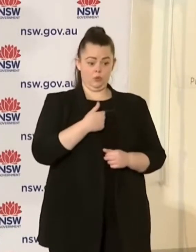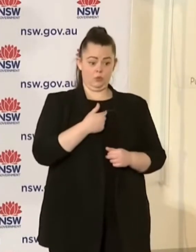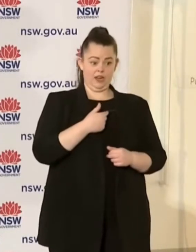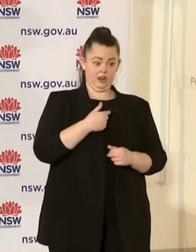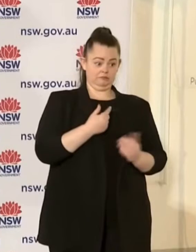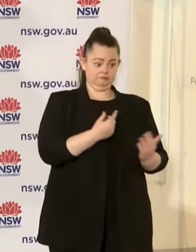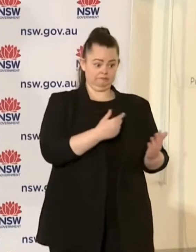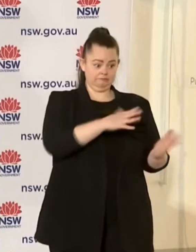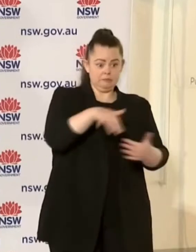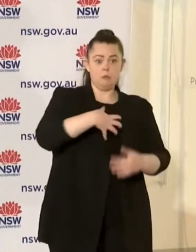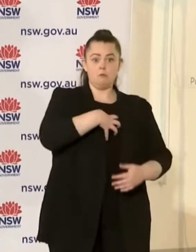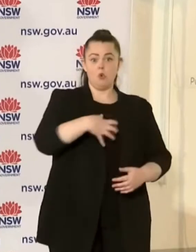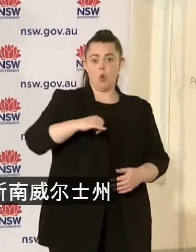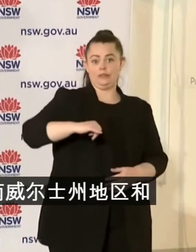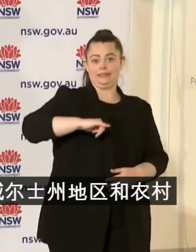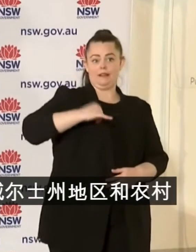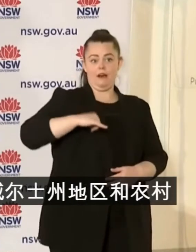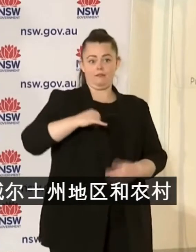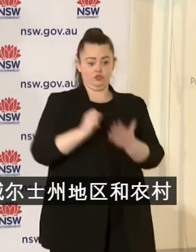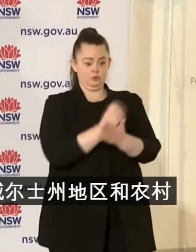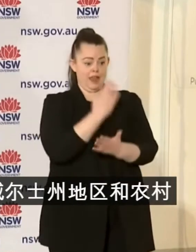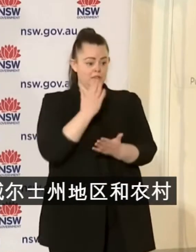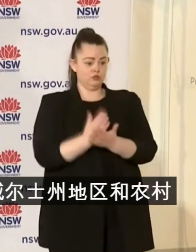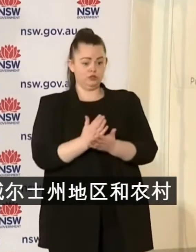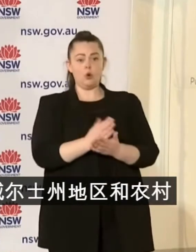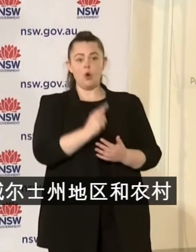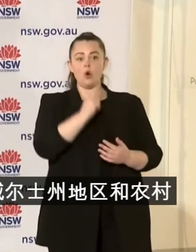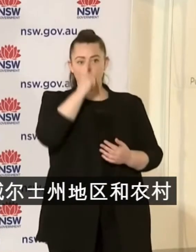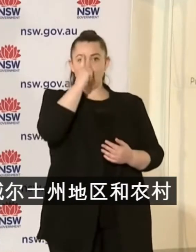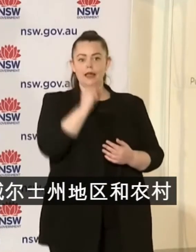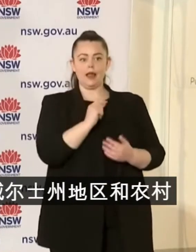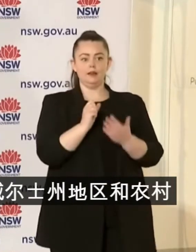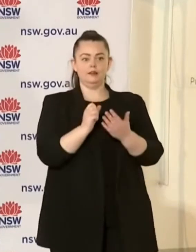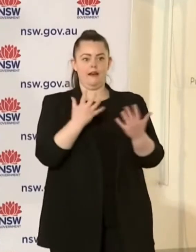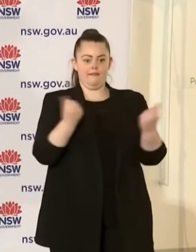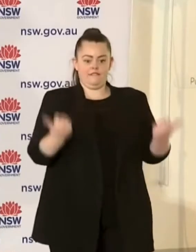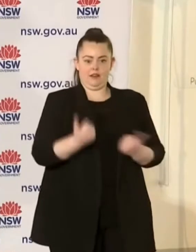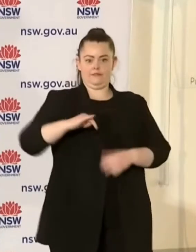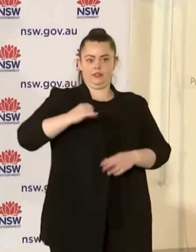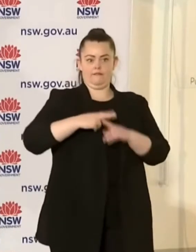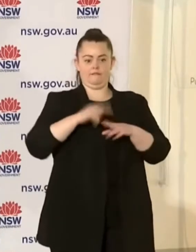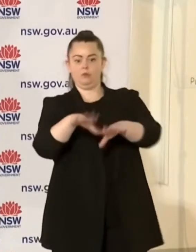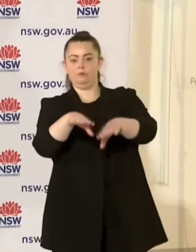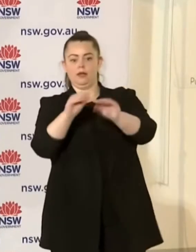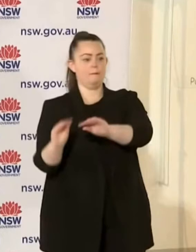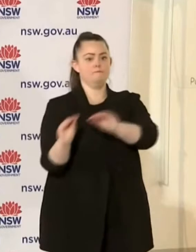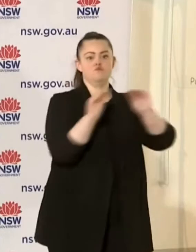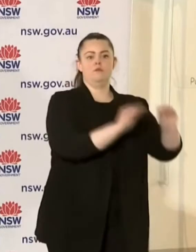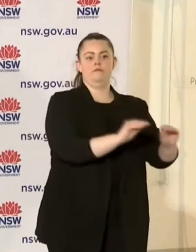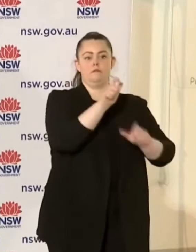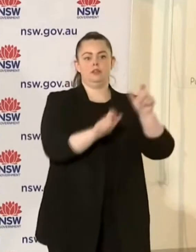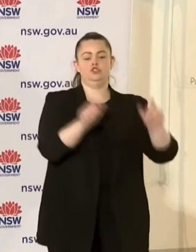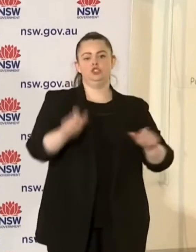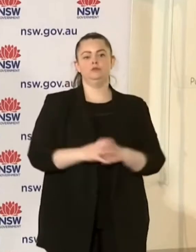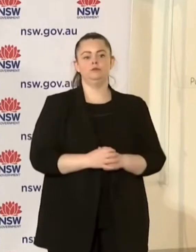air to regional and rural New South Wales in our COVID-19 response. So, no matter where or when